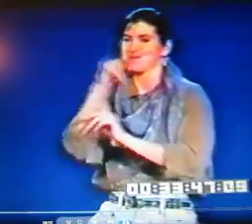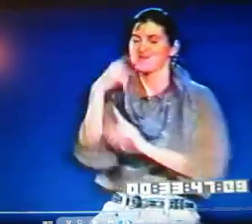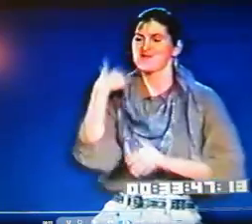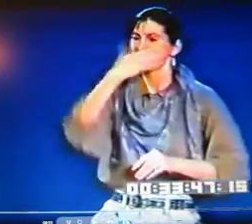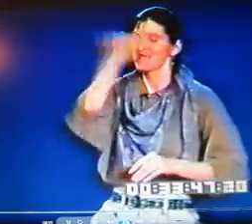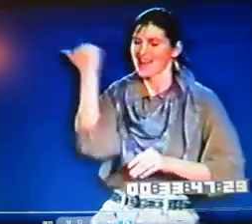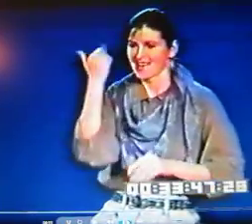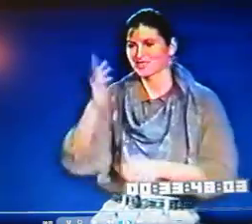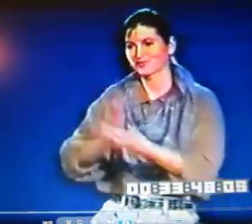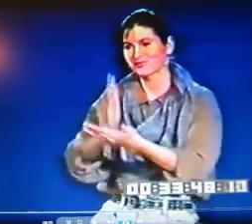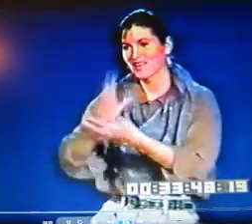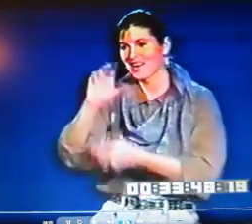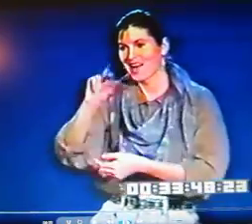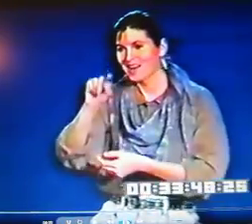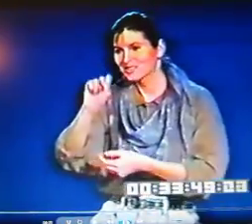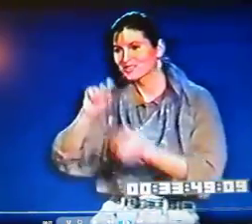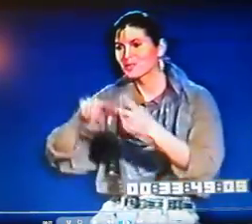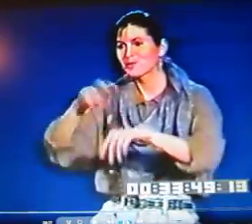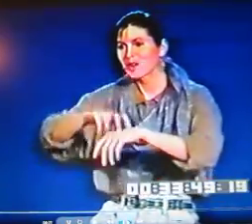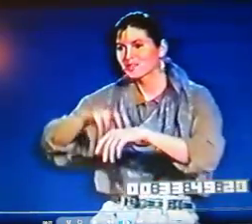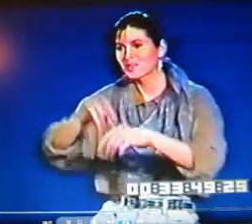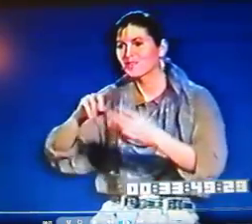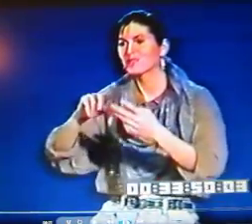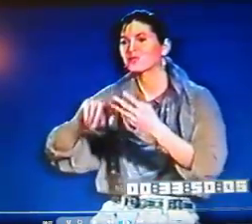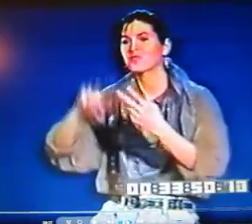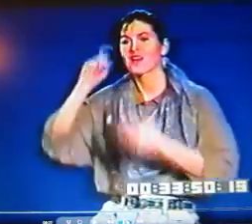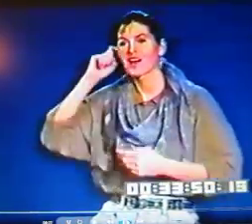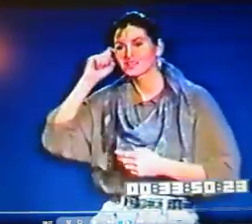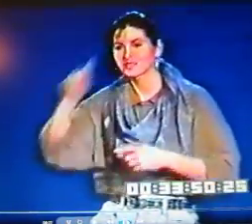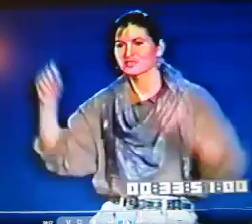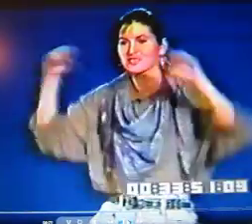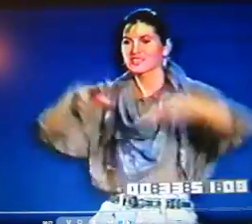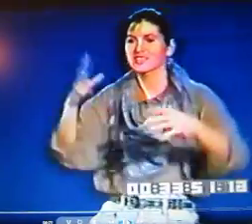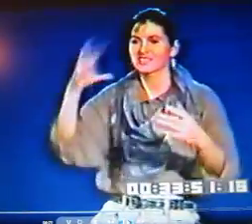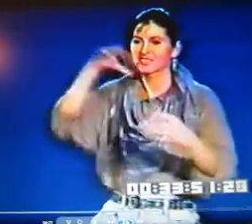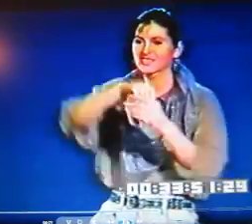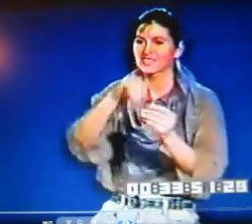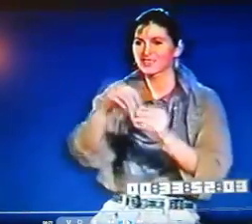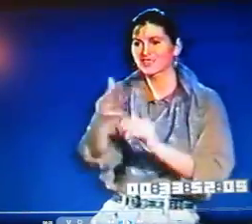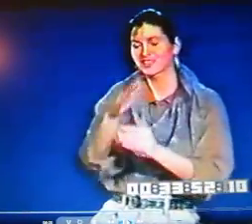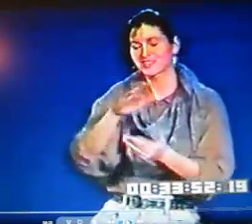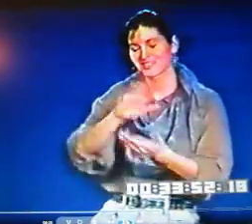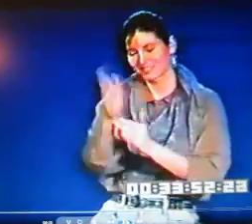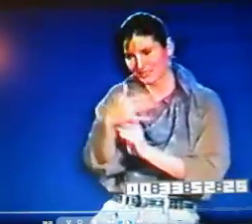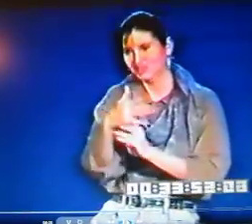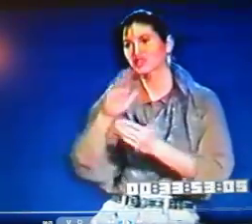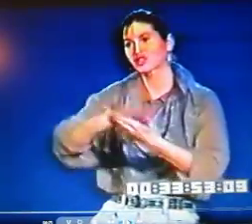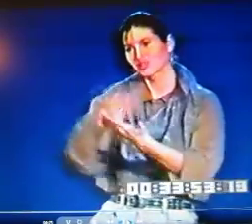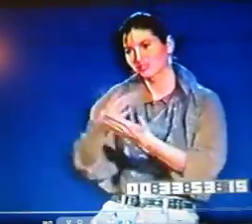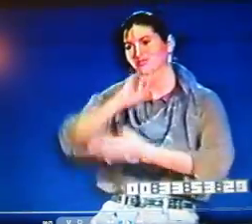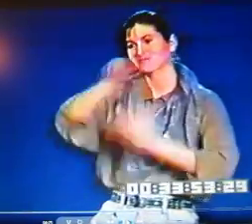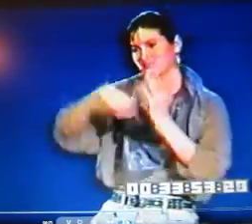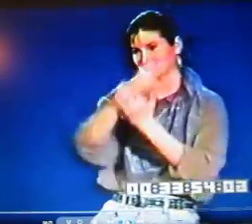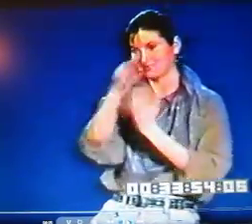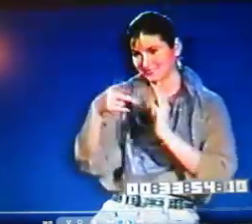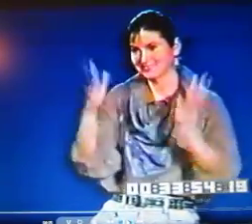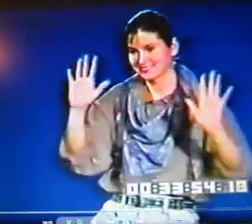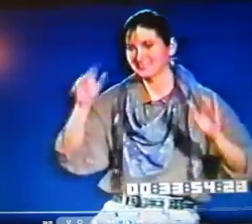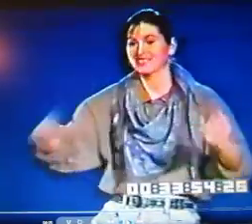I'm sorry, I need to back up a little bit. I forgot the part about the vegetables. That's all going to cook with the fish as well for an